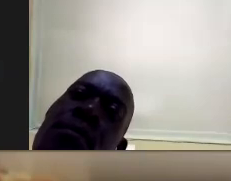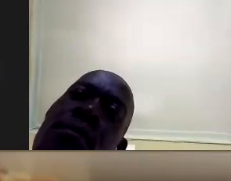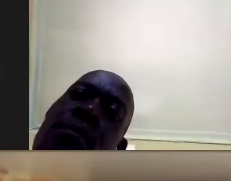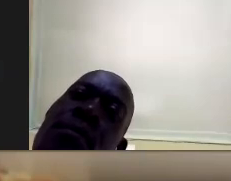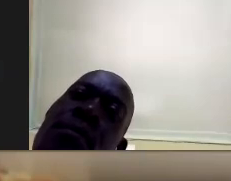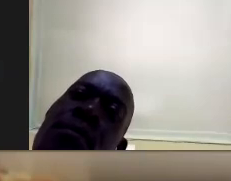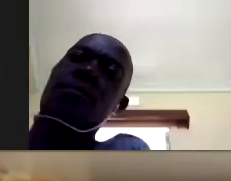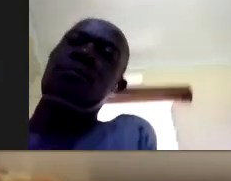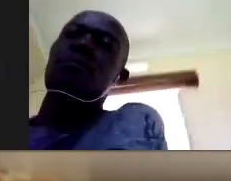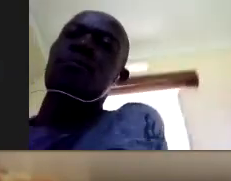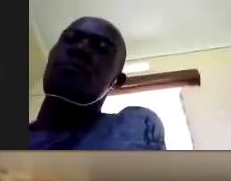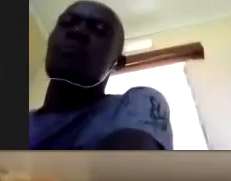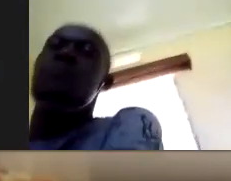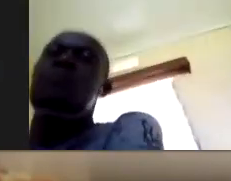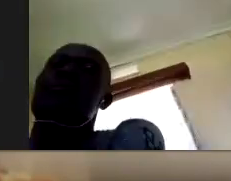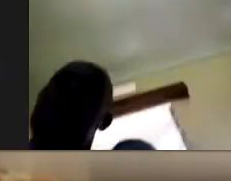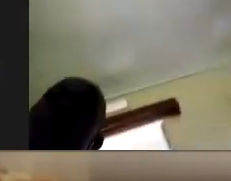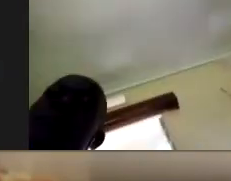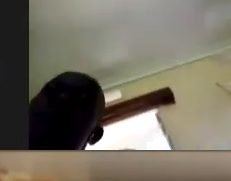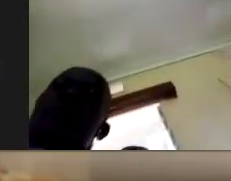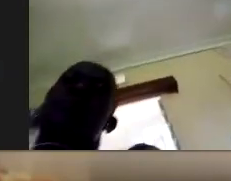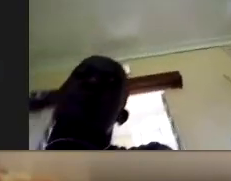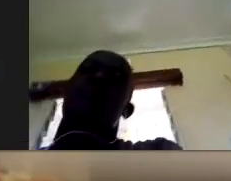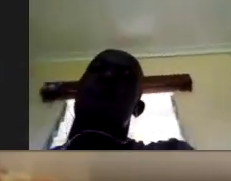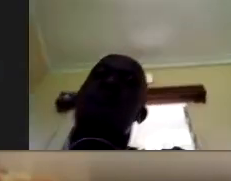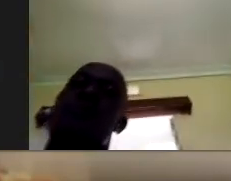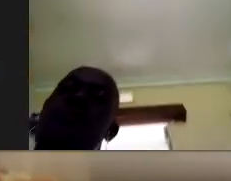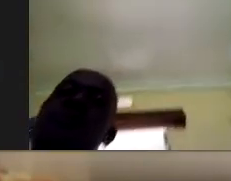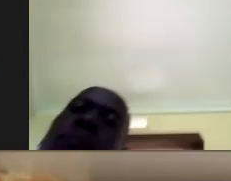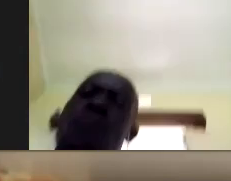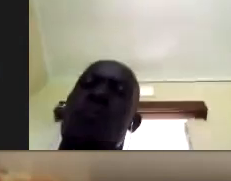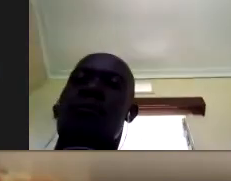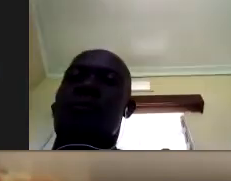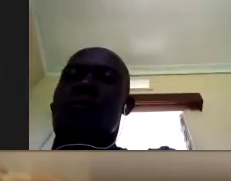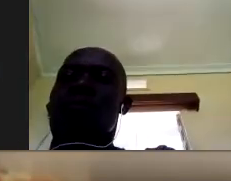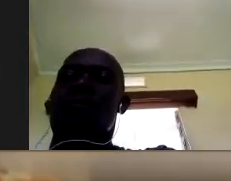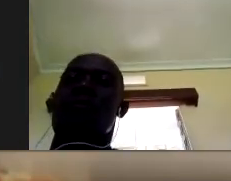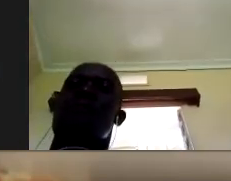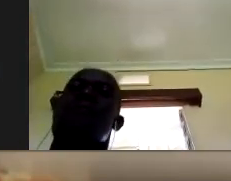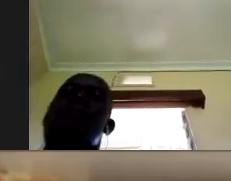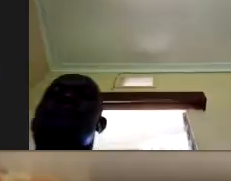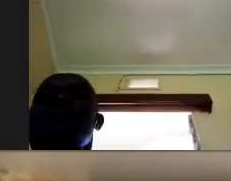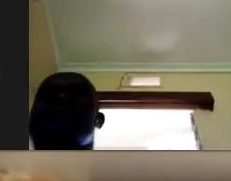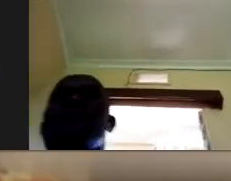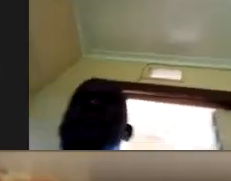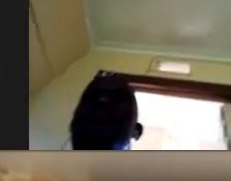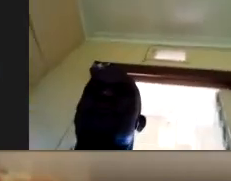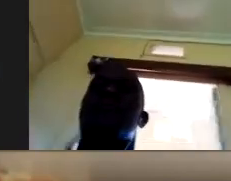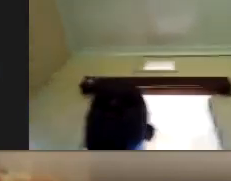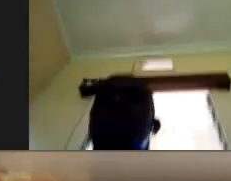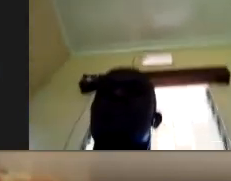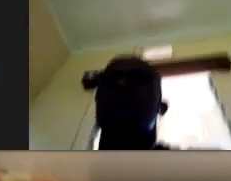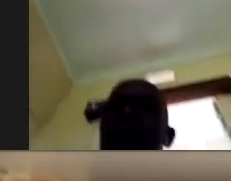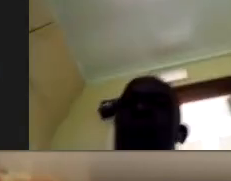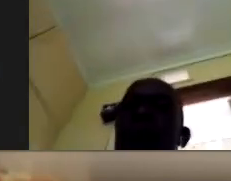All right. So this is such an amazing phrase, I can say. Yes. My health, my choice.